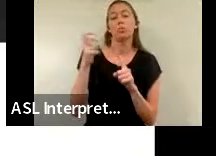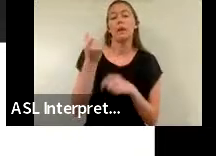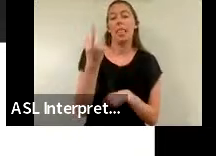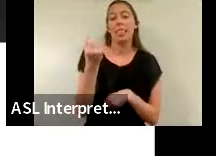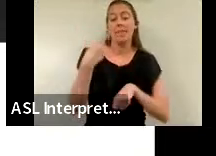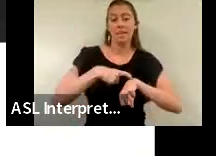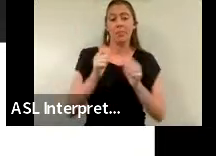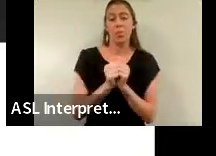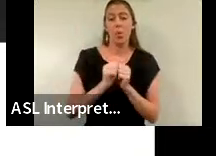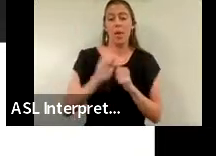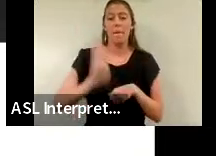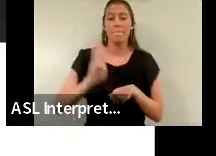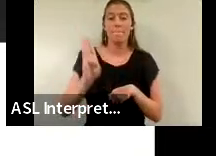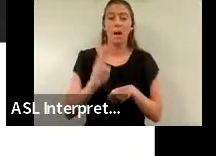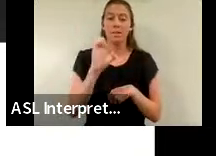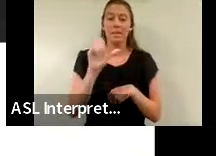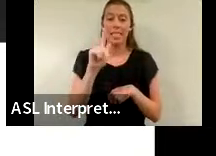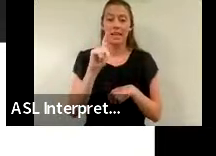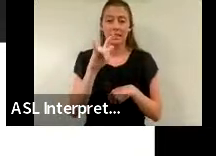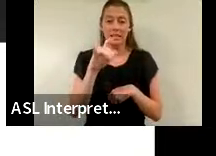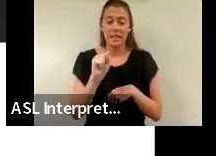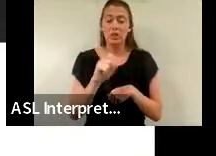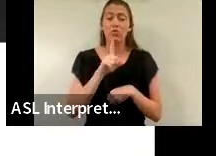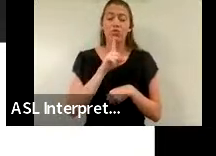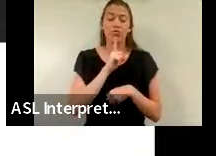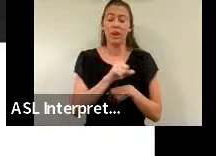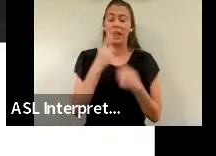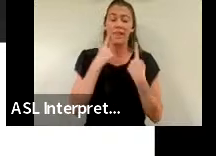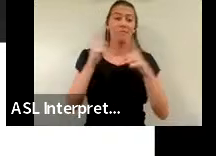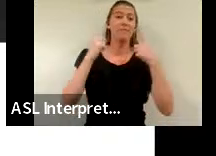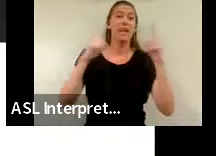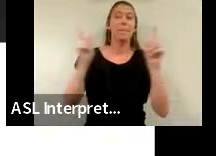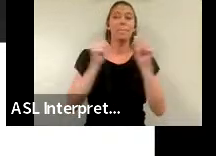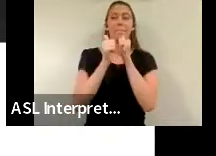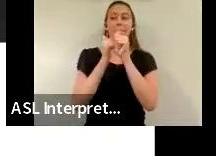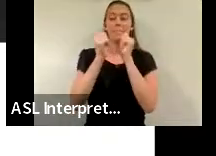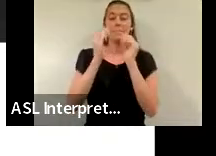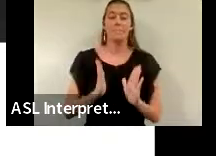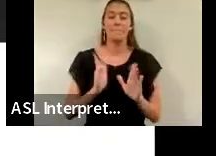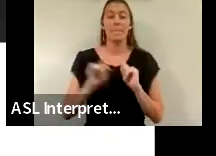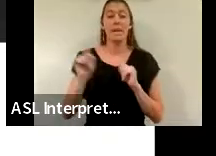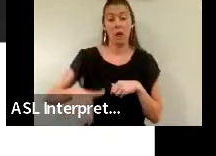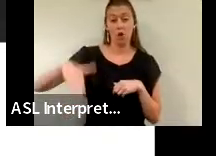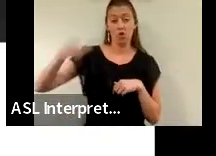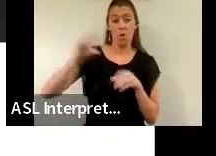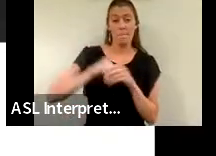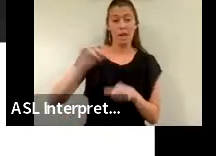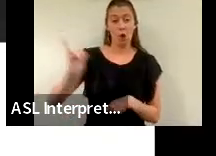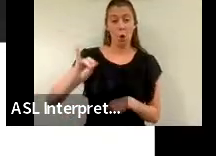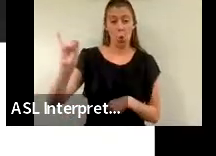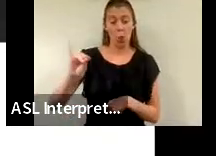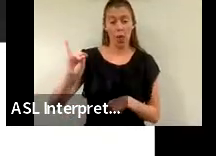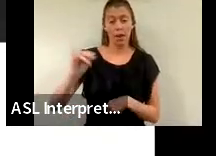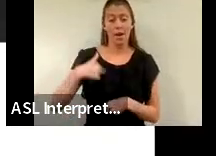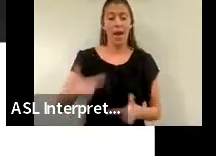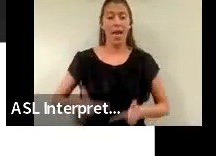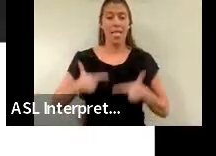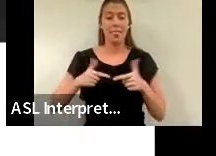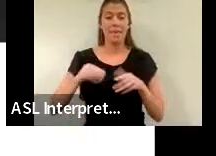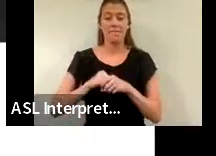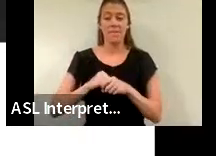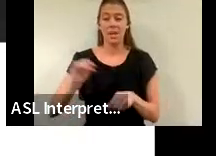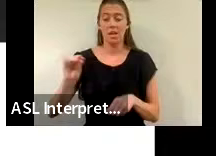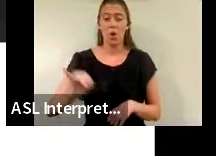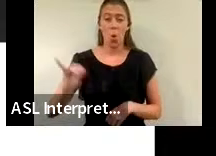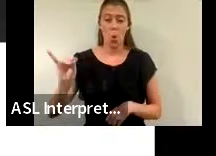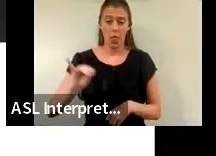one of the most celebrated athletes of any sport anywhere. But he grew up in West Oakland. I happen to live in West Oakland, and we're proud